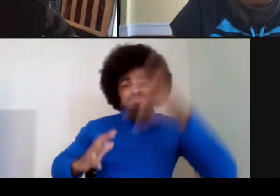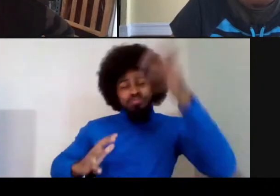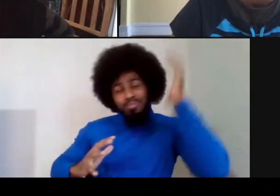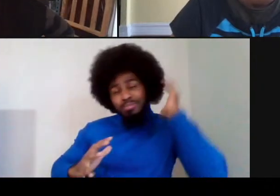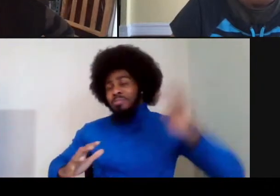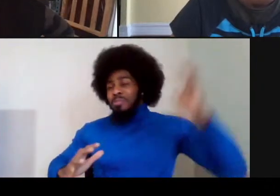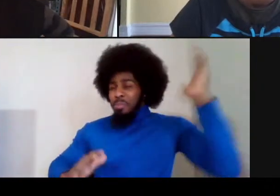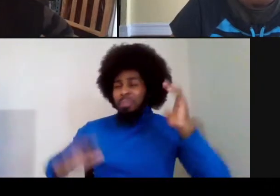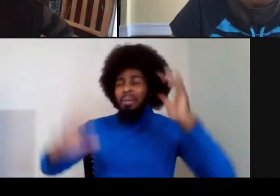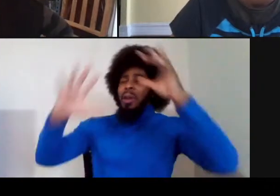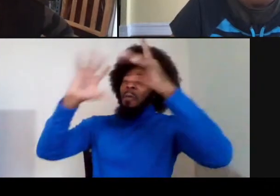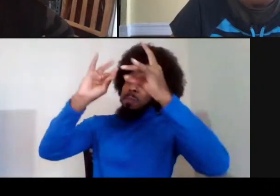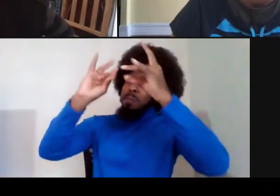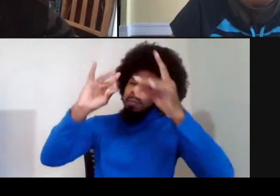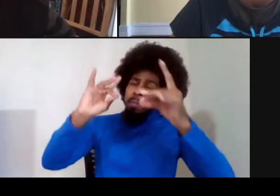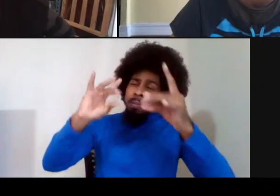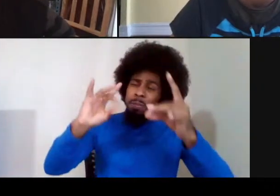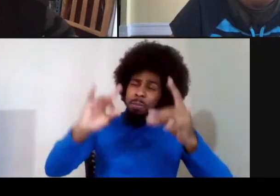ancestry.com, clearly.